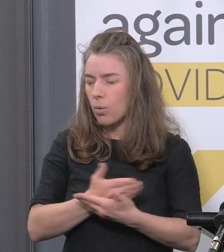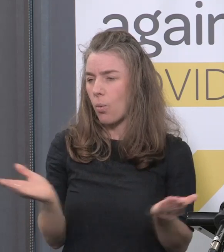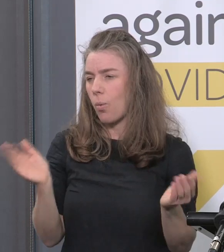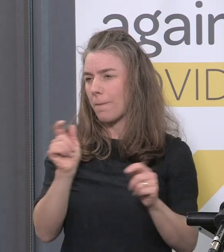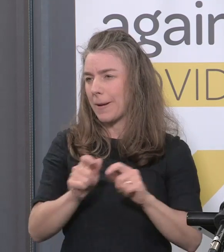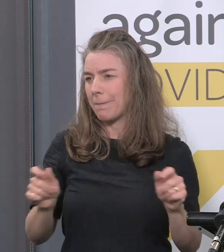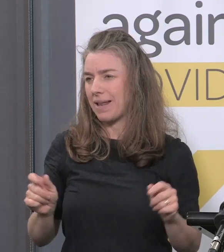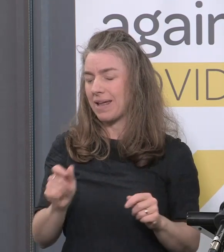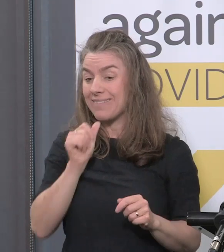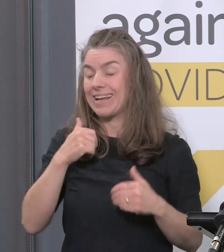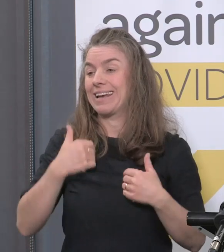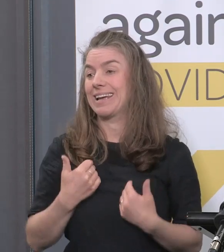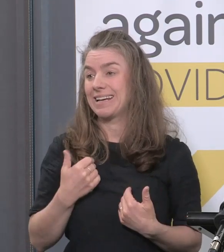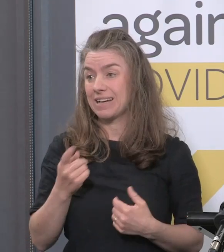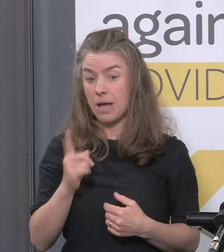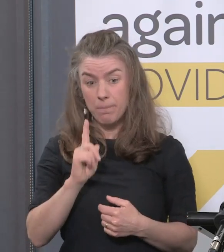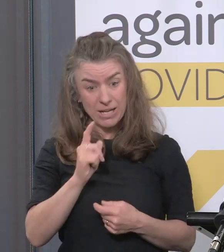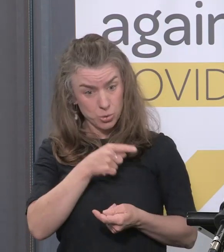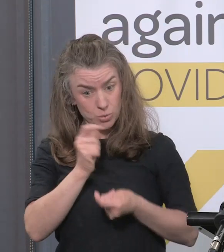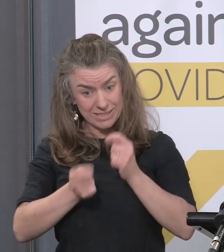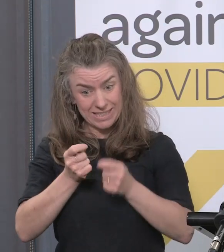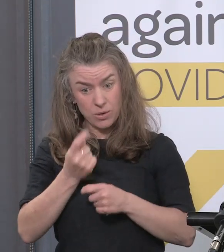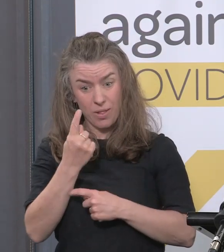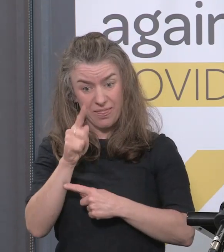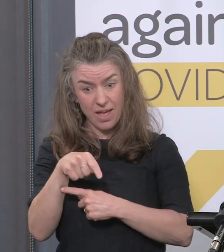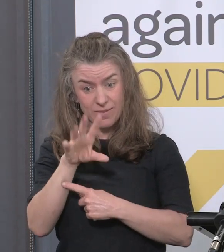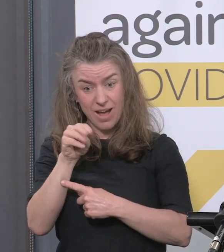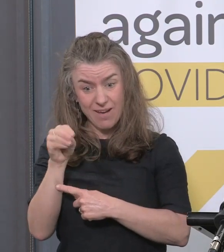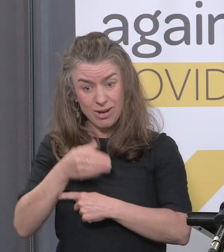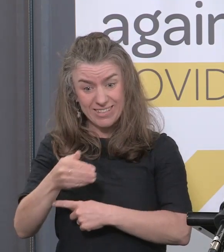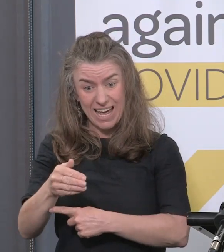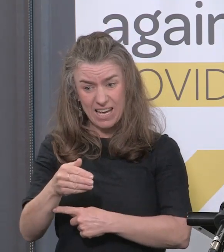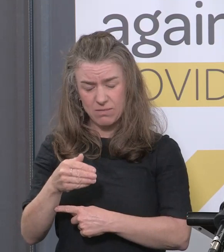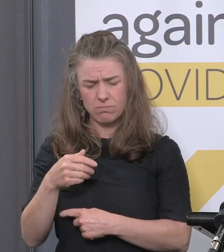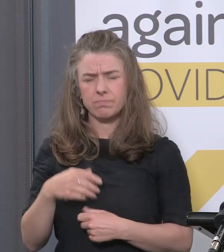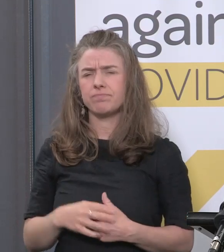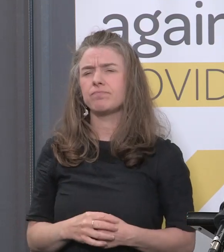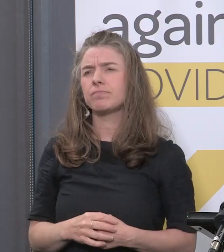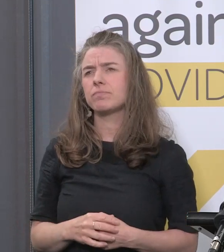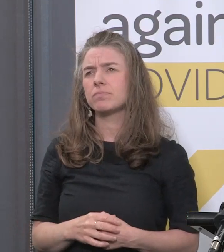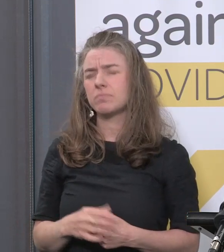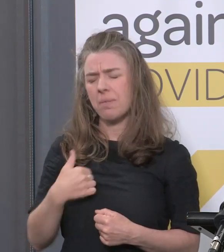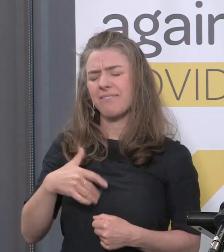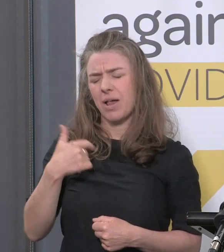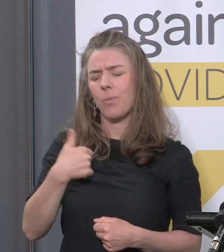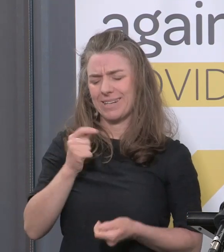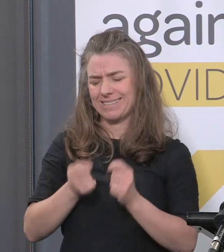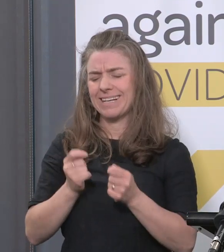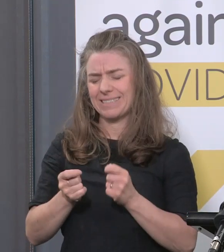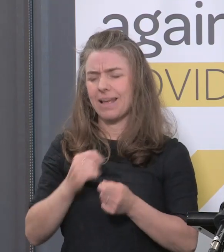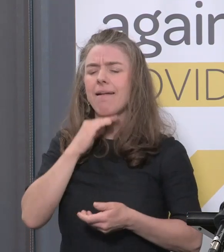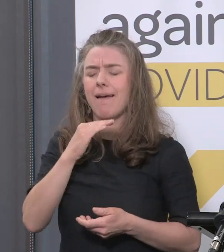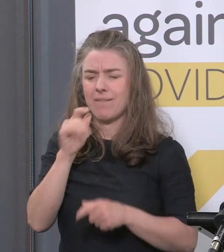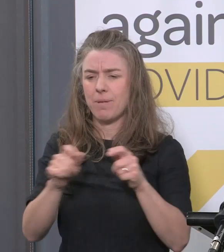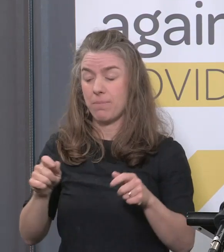needs to be tested. But we're not doing 1,500 tests a day. Are you testing wide enough? Yes, I think we are. If we see from the last 24 hours, we've had